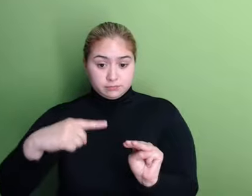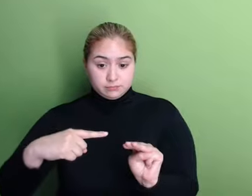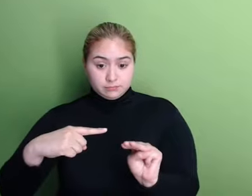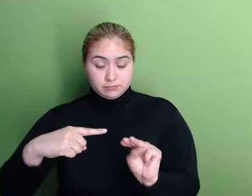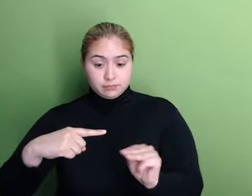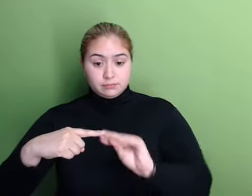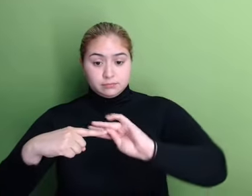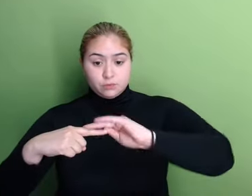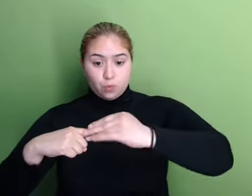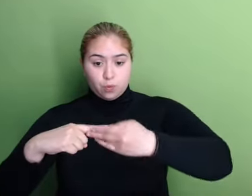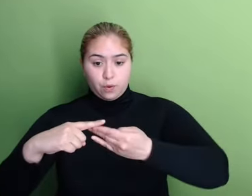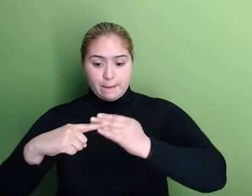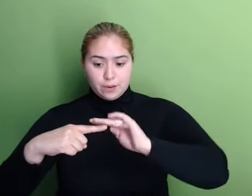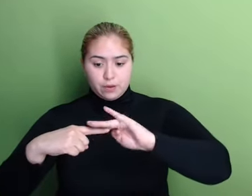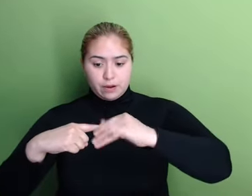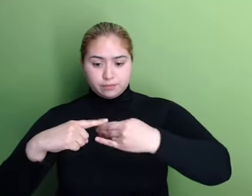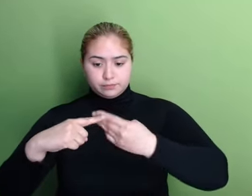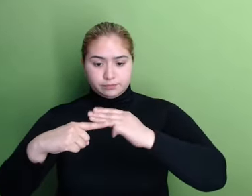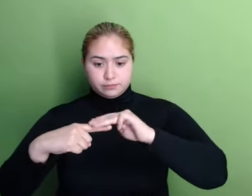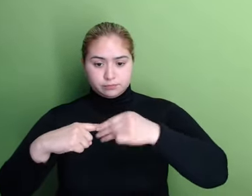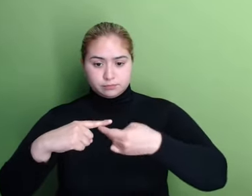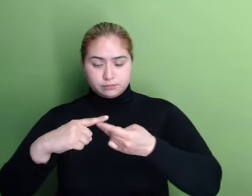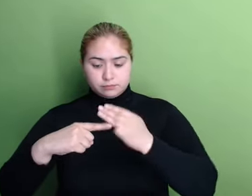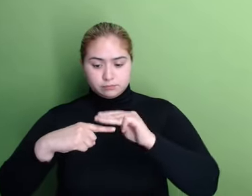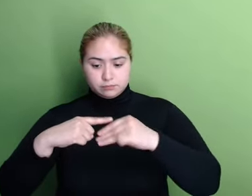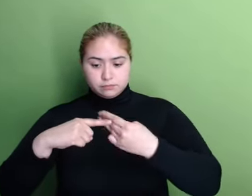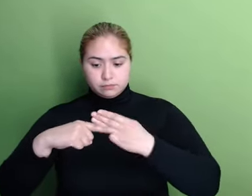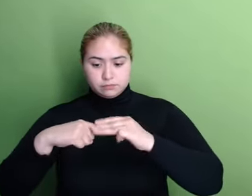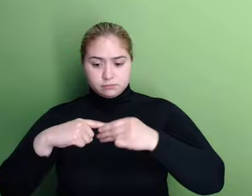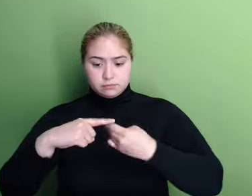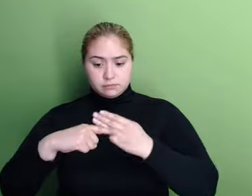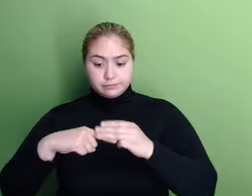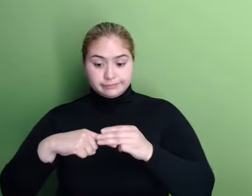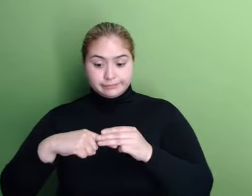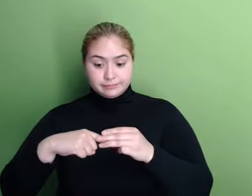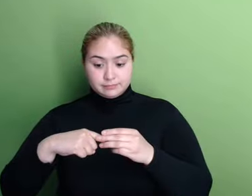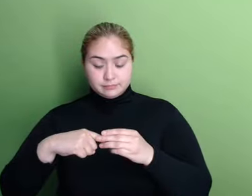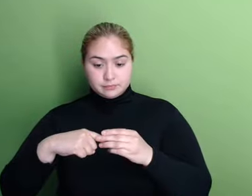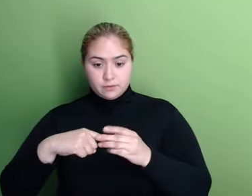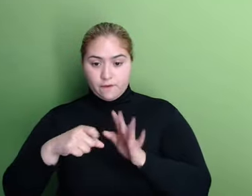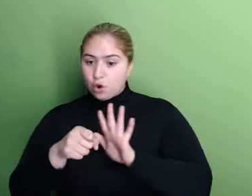that. Okay, wrap your mesoderm around the endoderm so that it's completely covering.